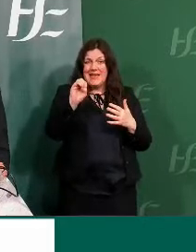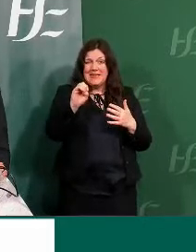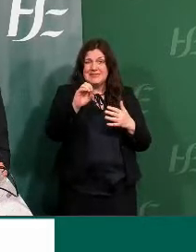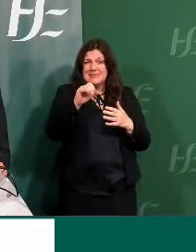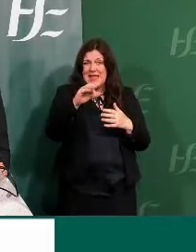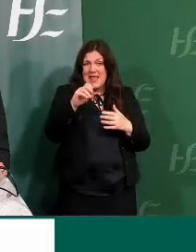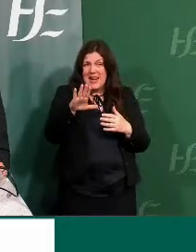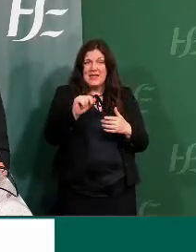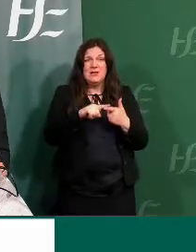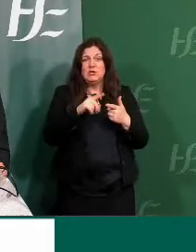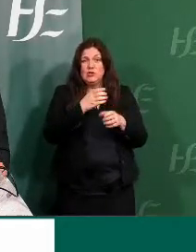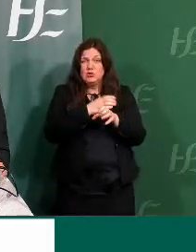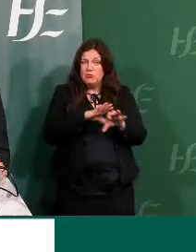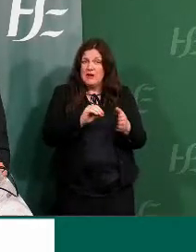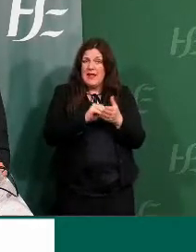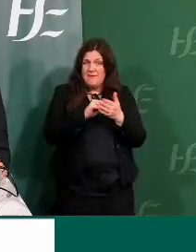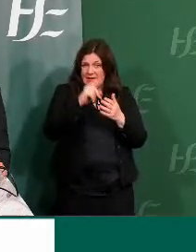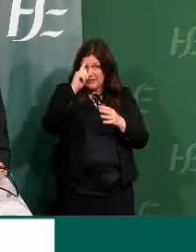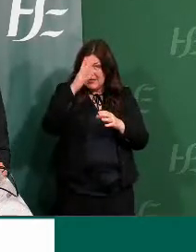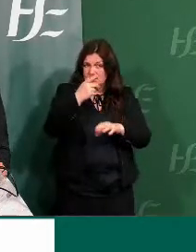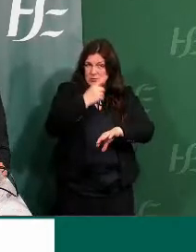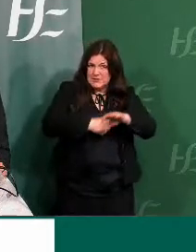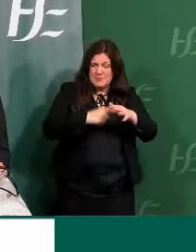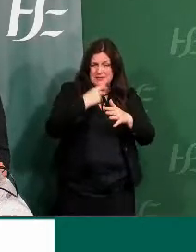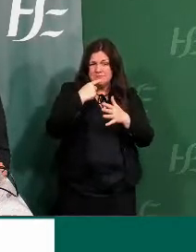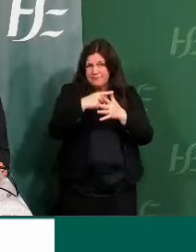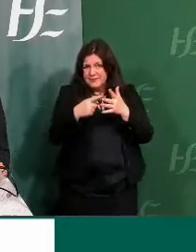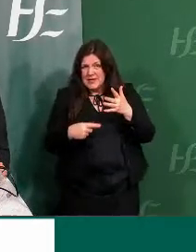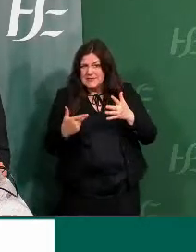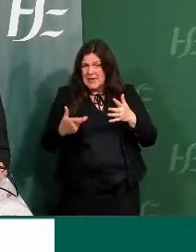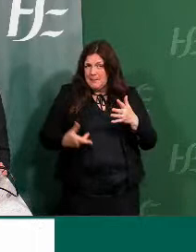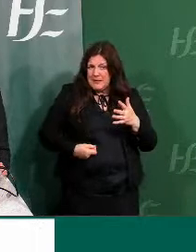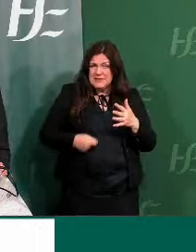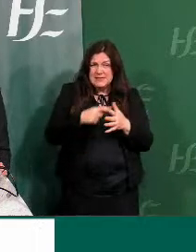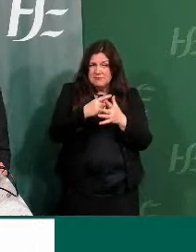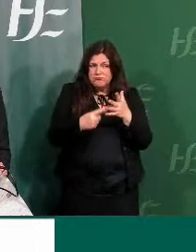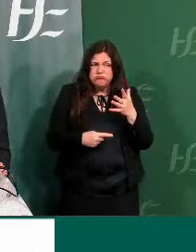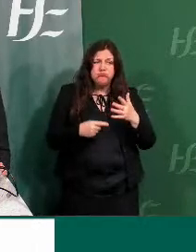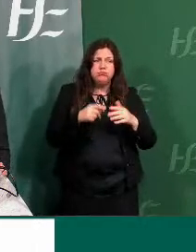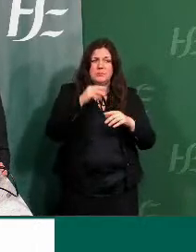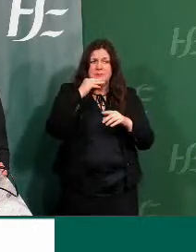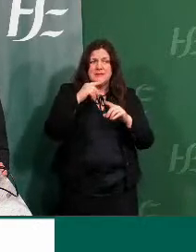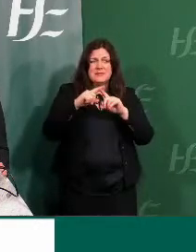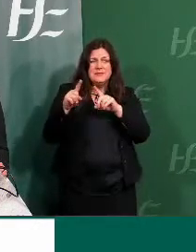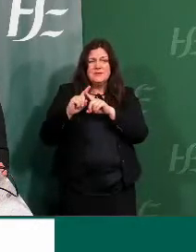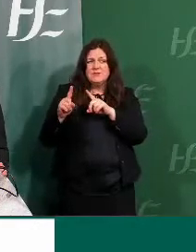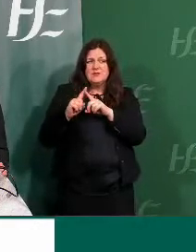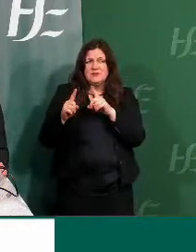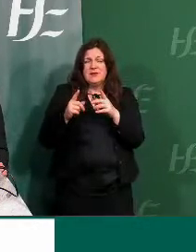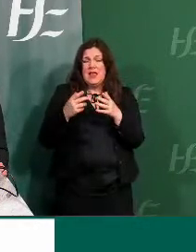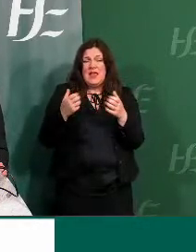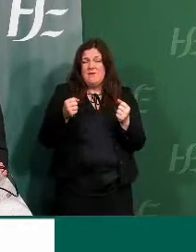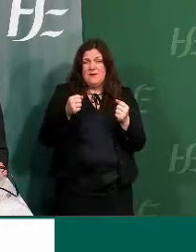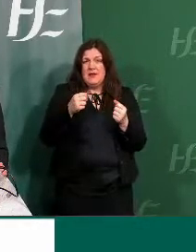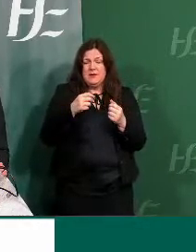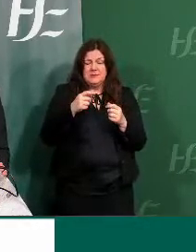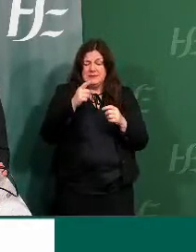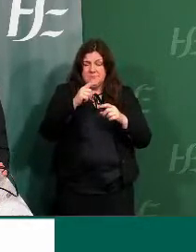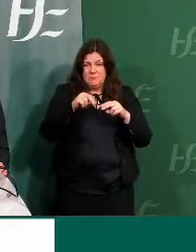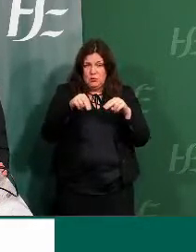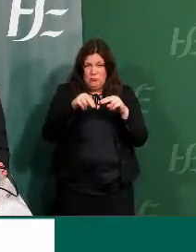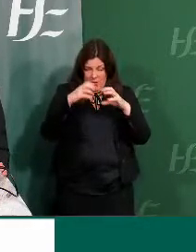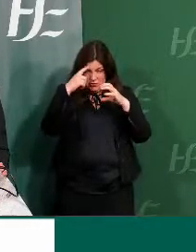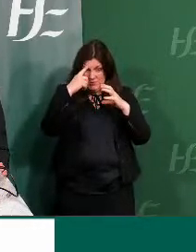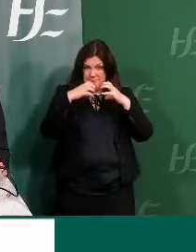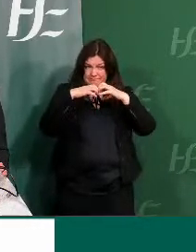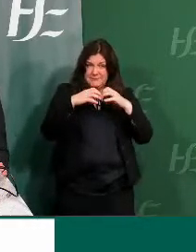have intellectual disabilities, or diabetes. But the list is longer than that. That's not an exhaustive list, and parents obviously know their children best. So if